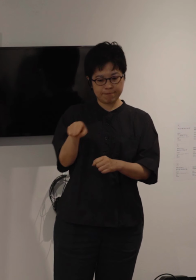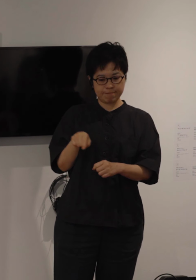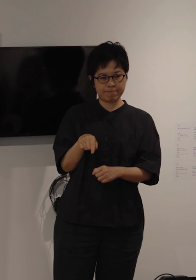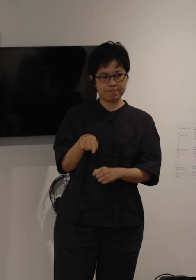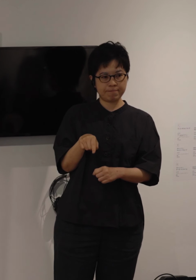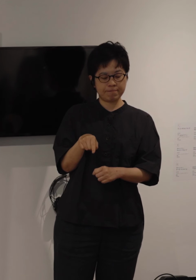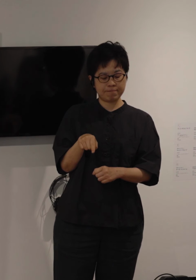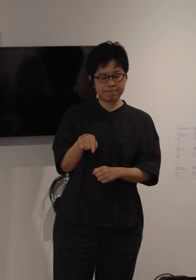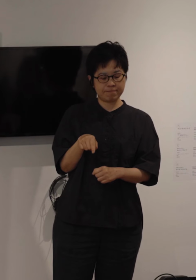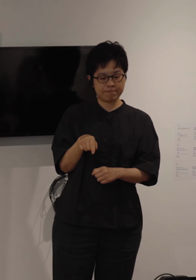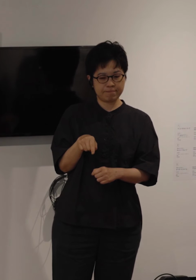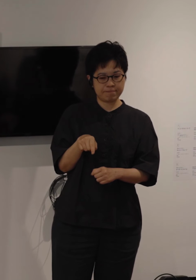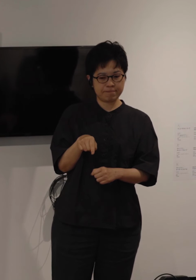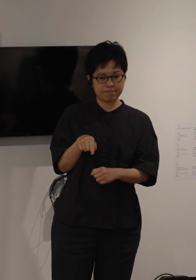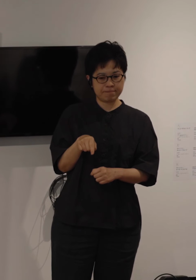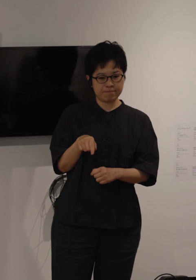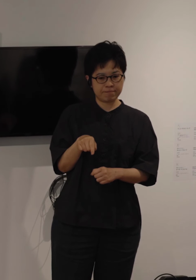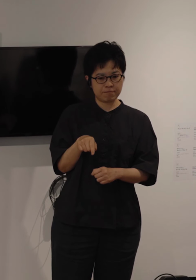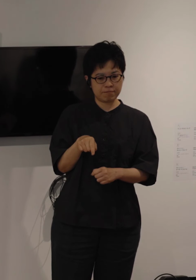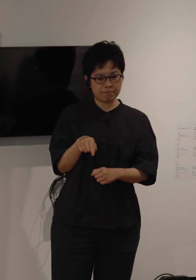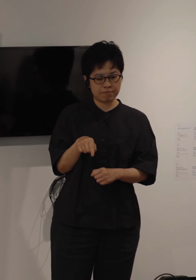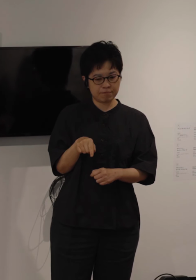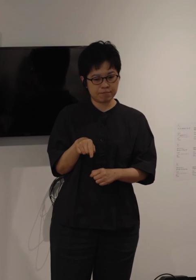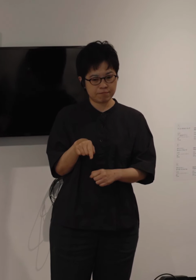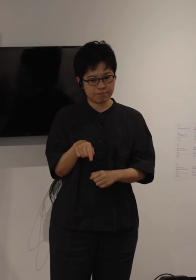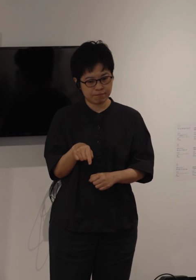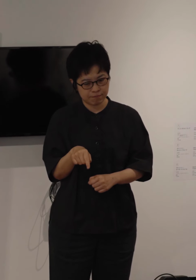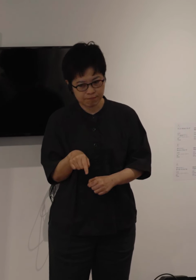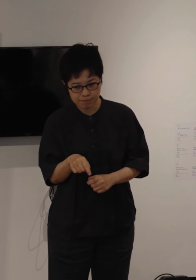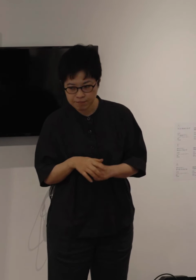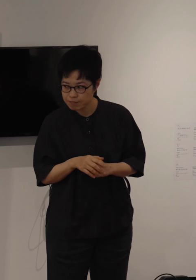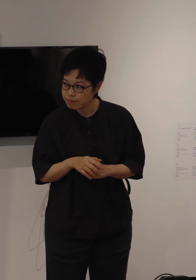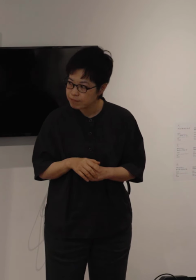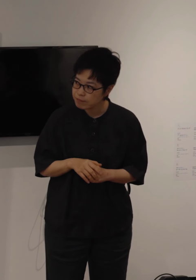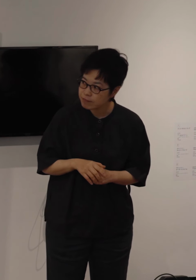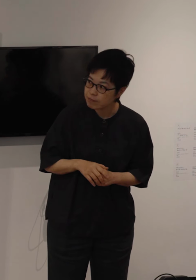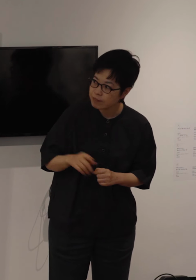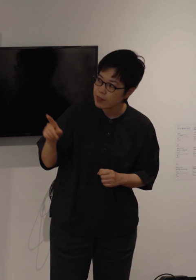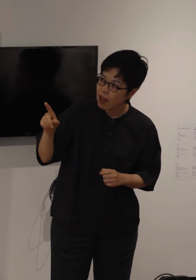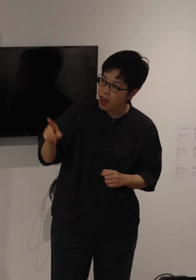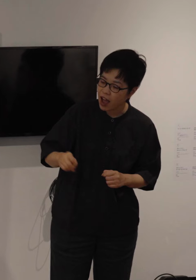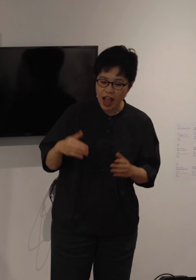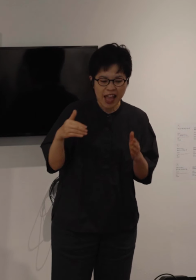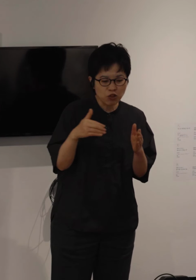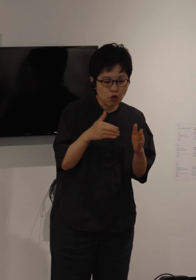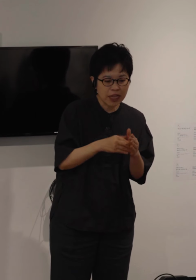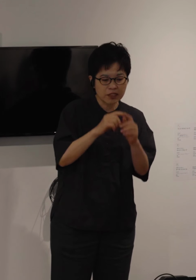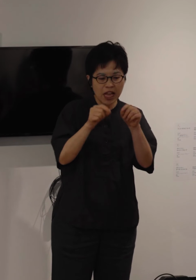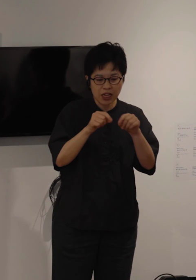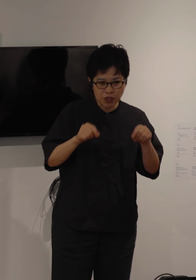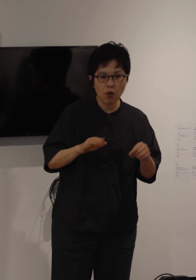sense of an endless ribbon of frenzied patterning emerging like, I can't even read my own handwriting,